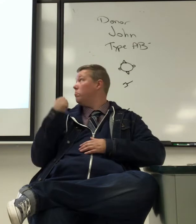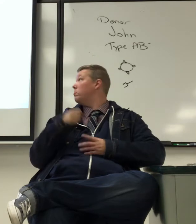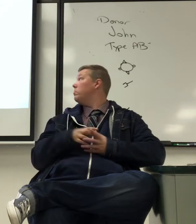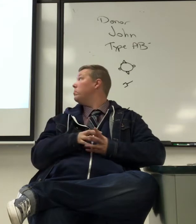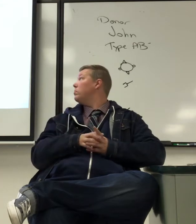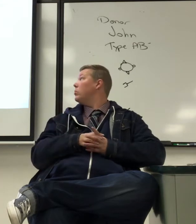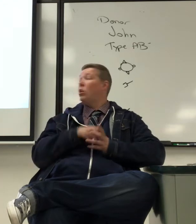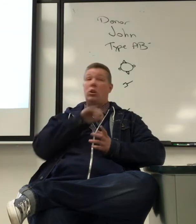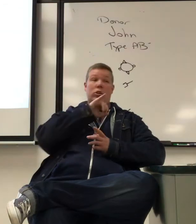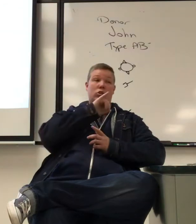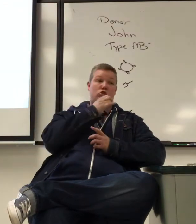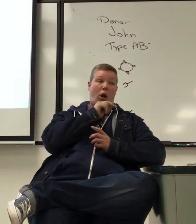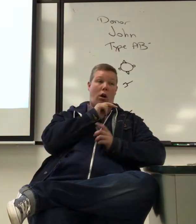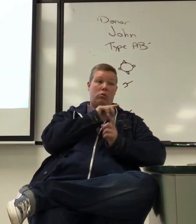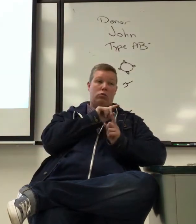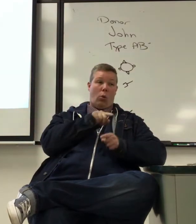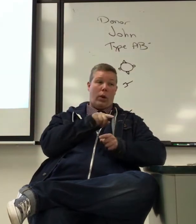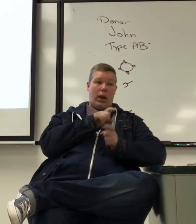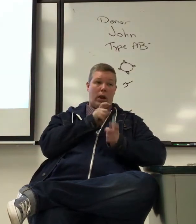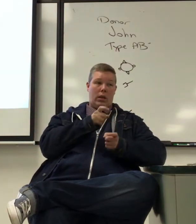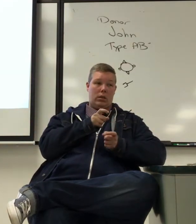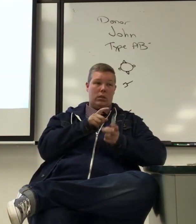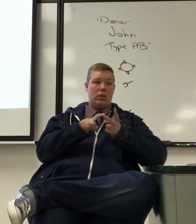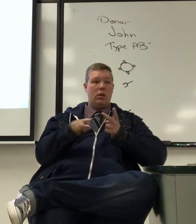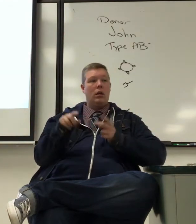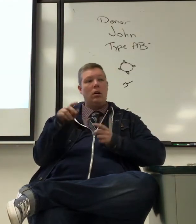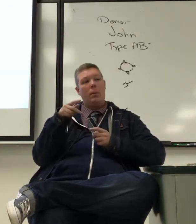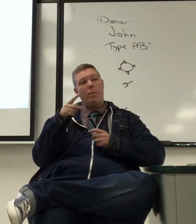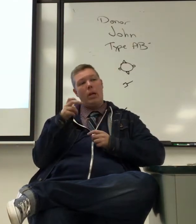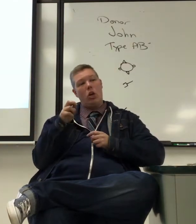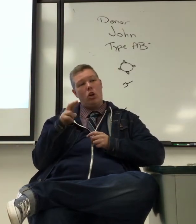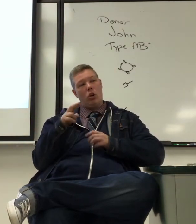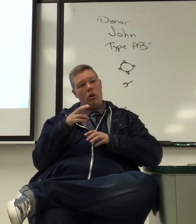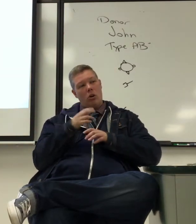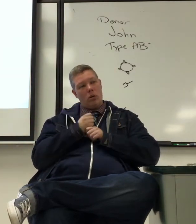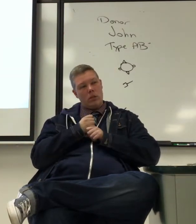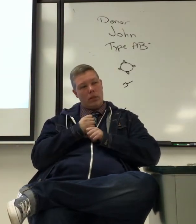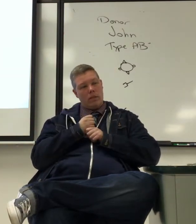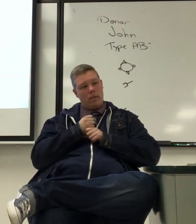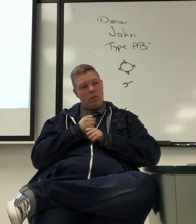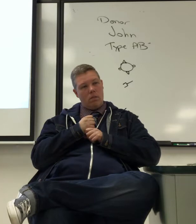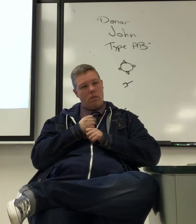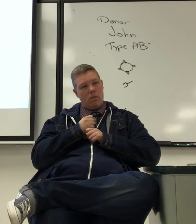John's the donor, Peter's the recipient. When you think, commit